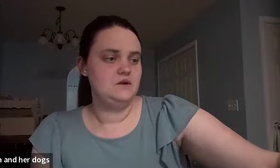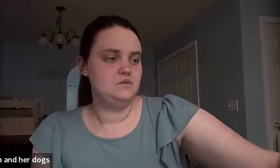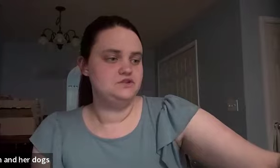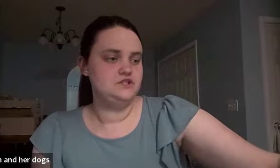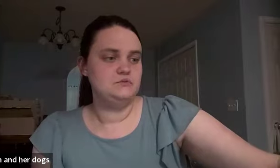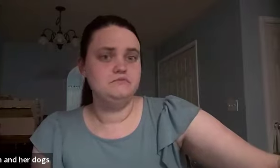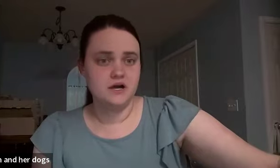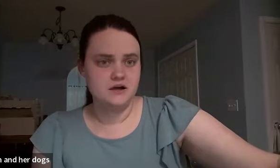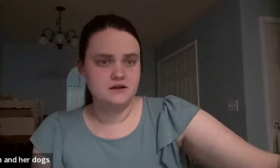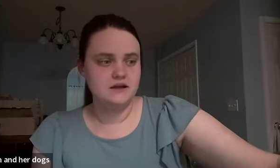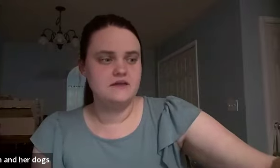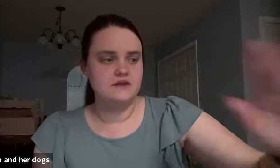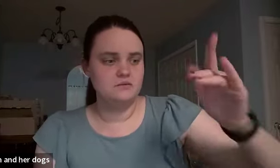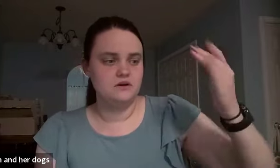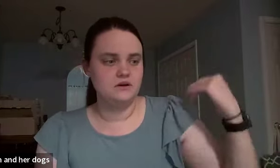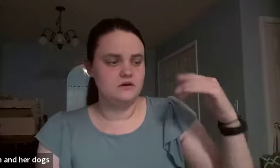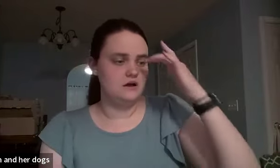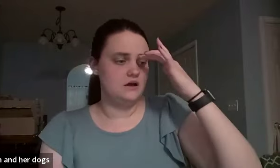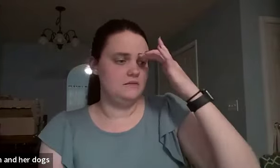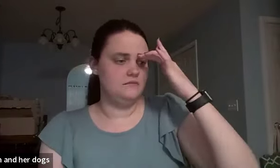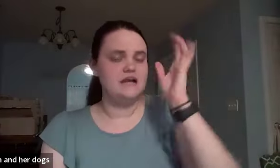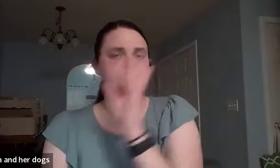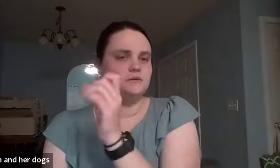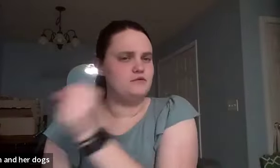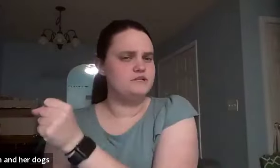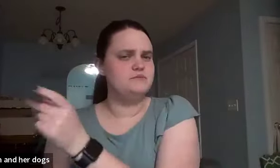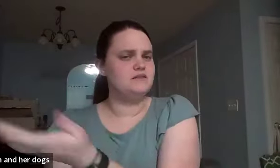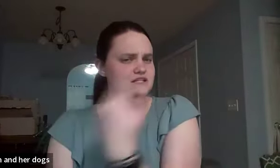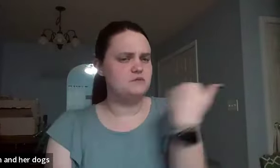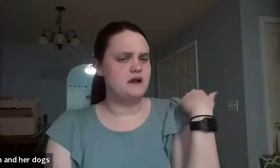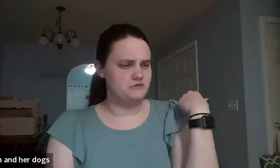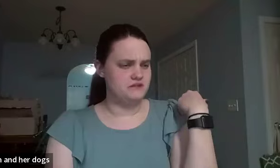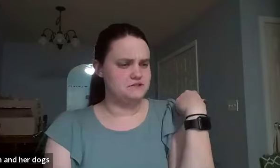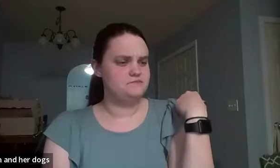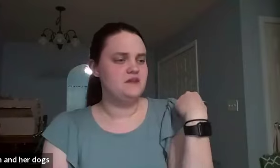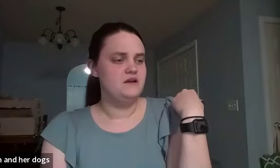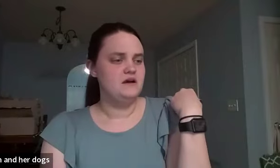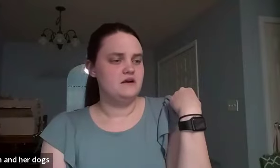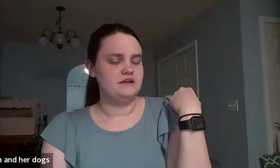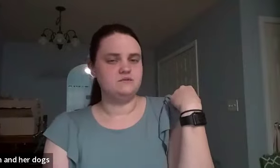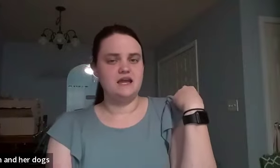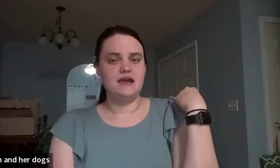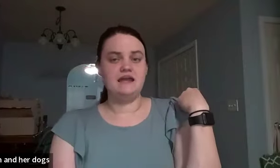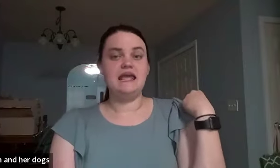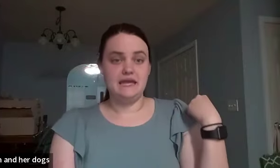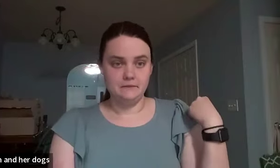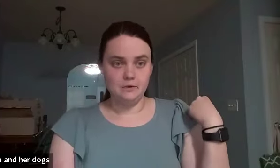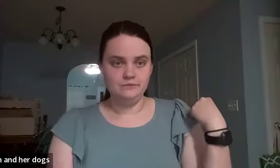Then we'll do bug and then we'll go, actually no, before we do bug, let's go back through these. Okay, so we had